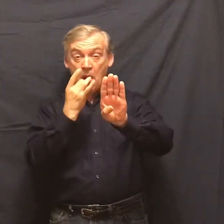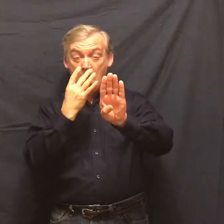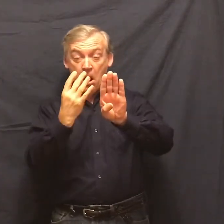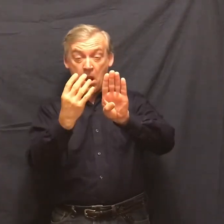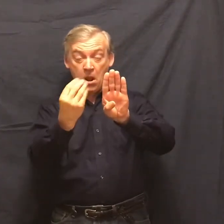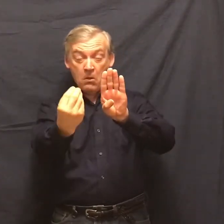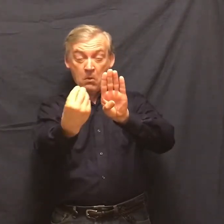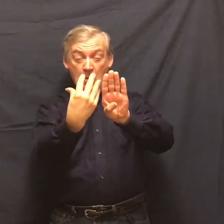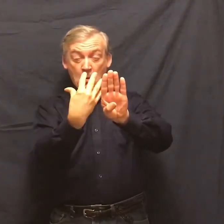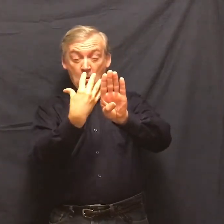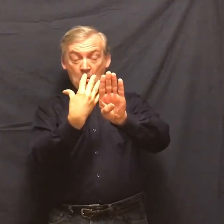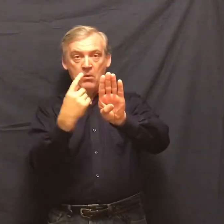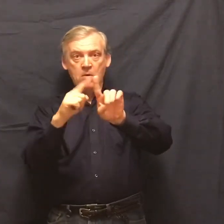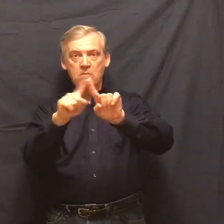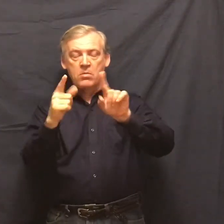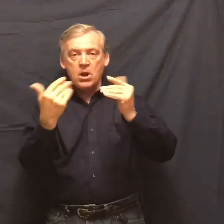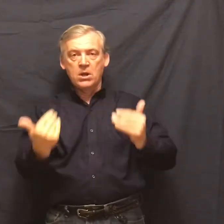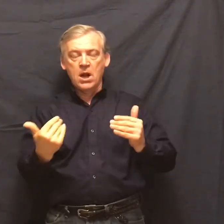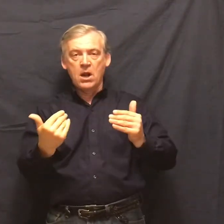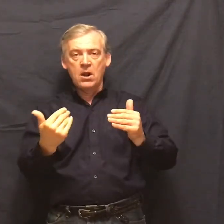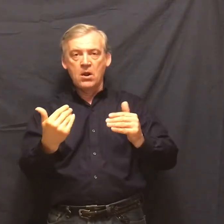A girl was standing there looking in.